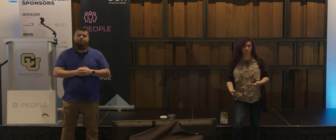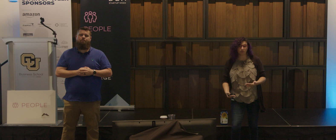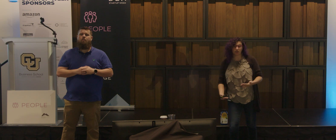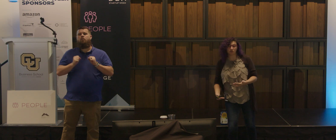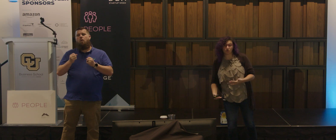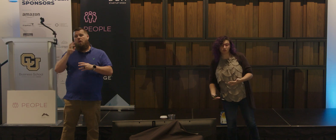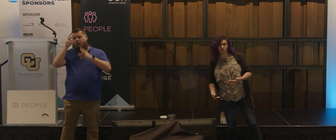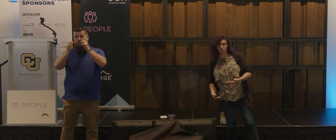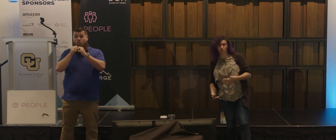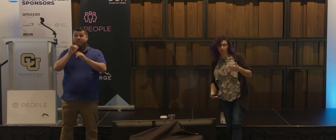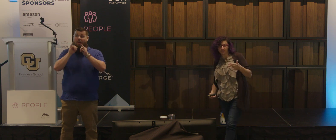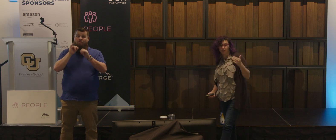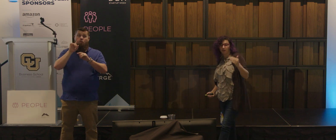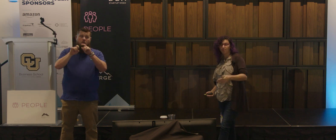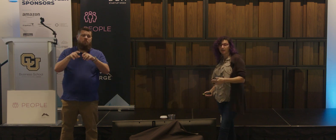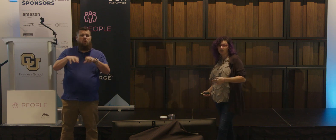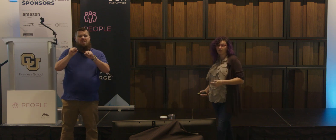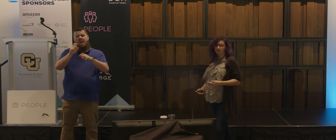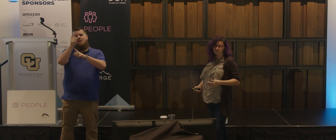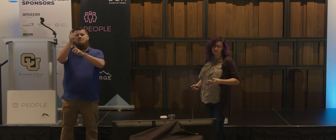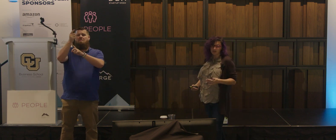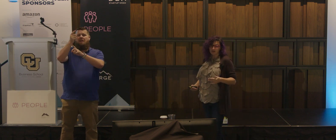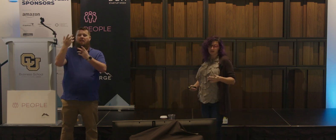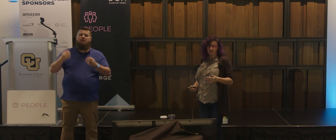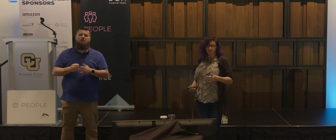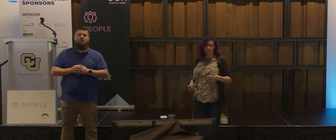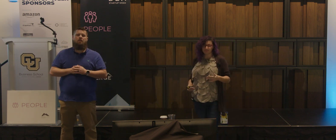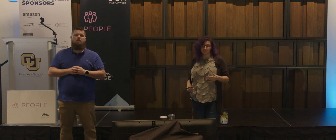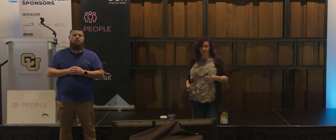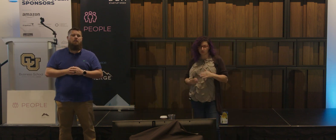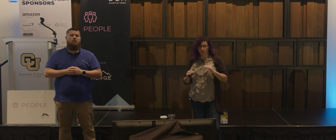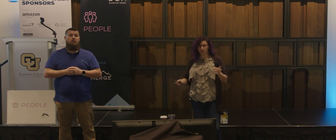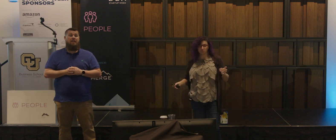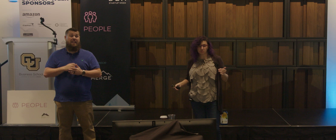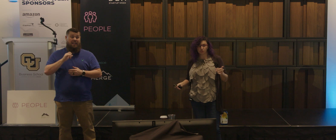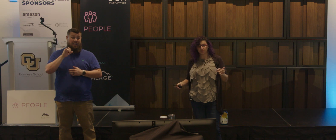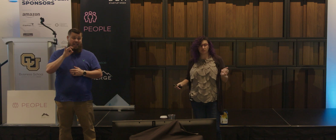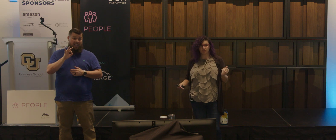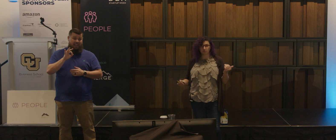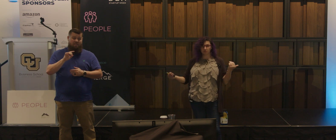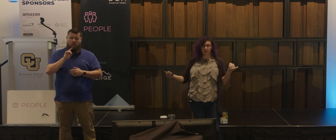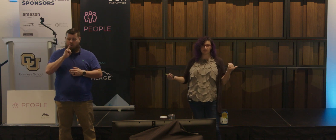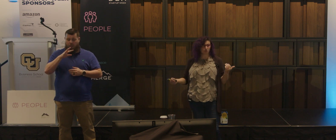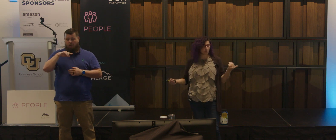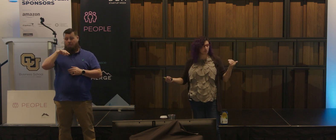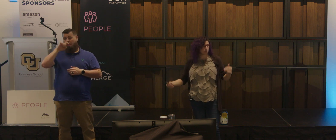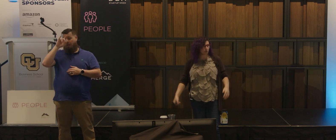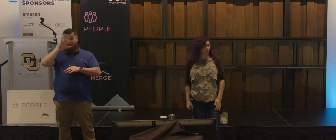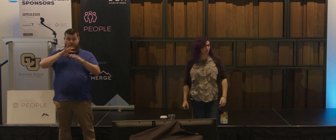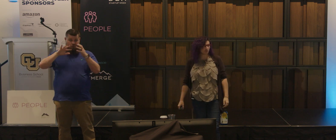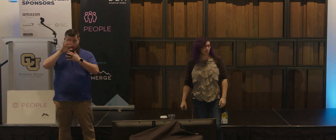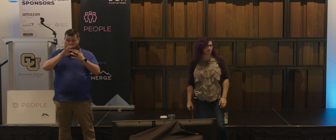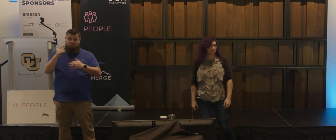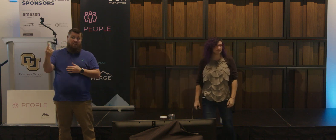So come up with an interview question or two. We'll take a minute on this. And if you are super confused, ask a question and